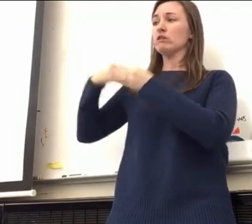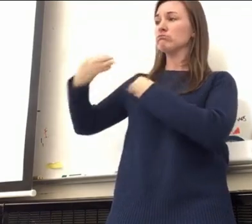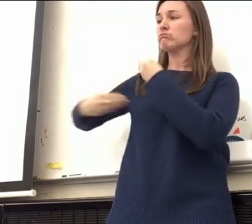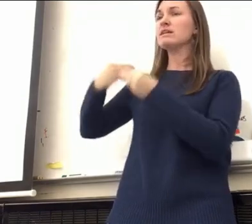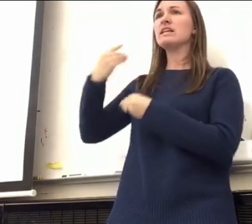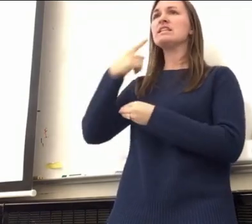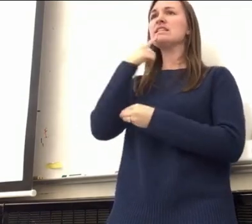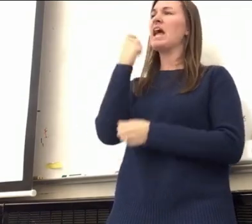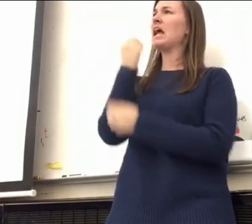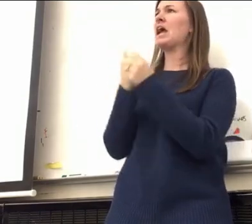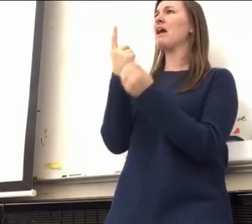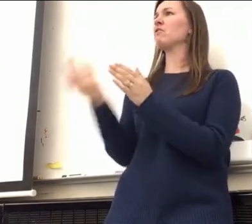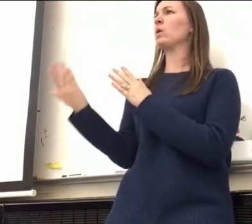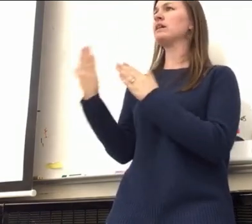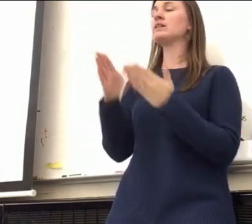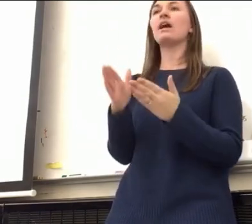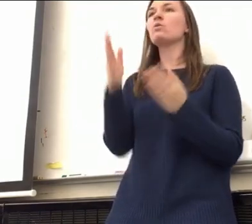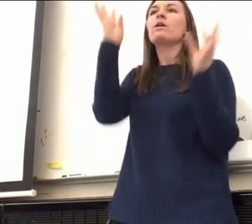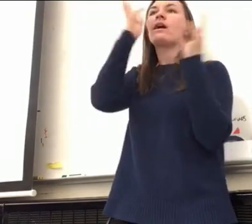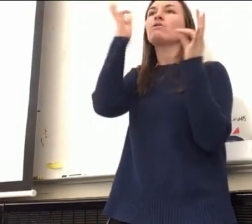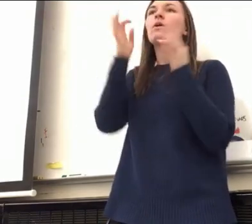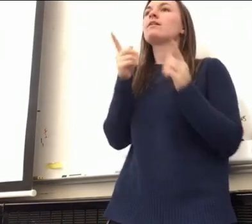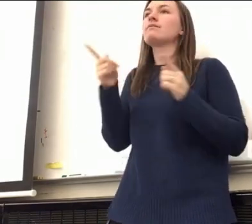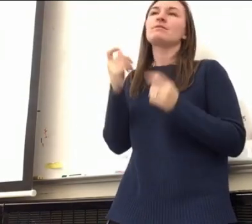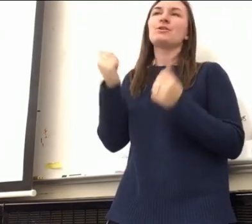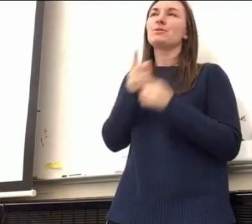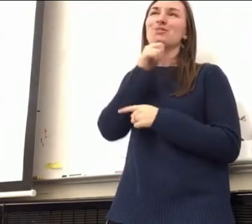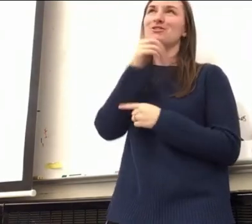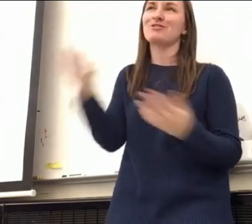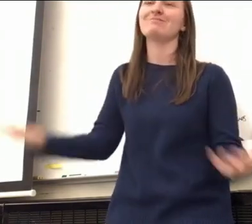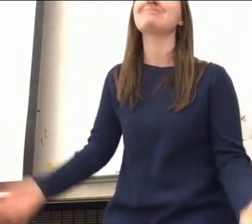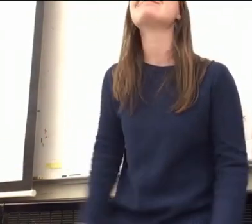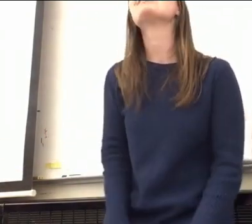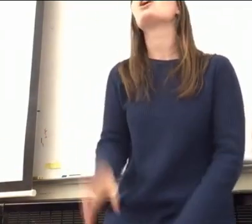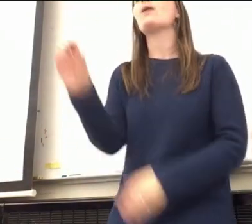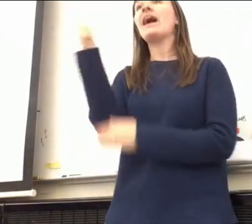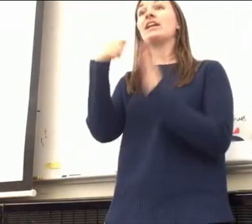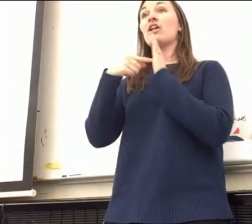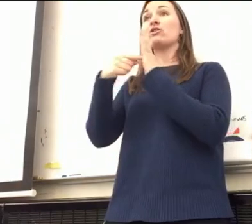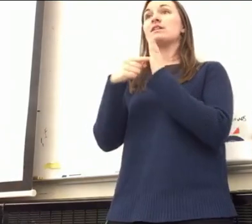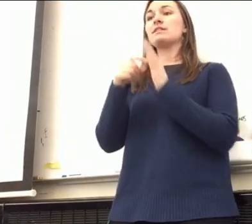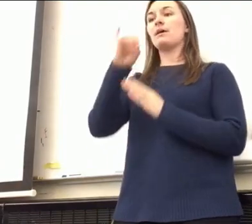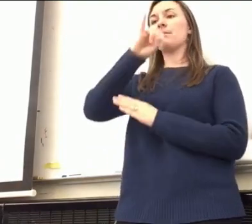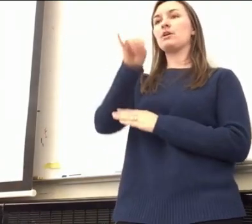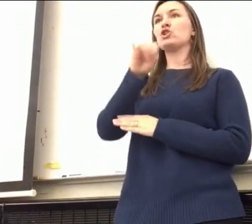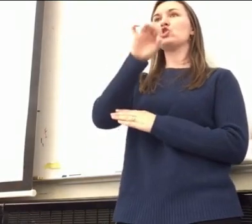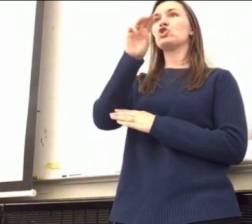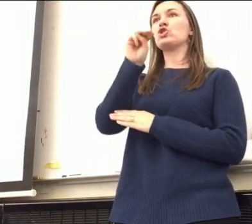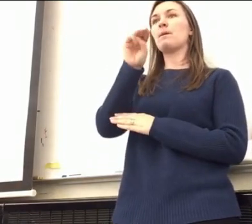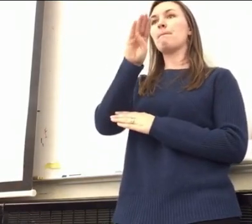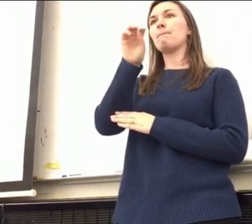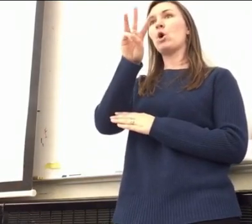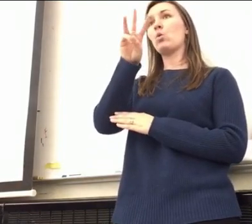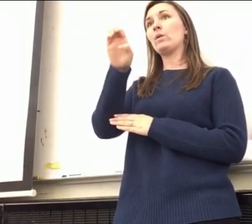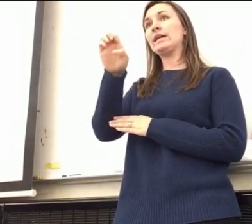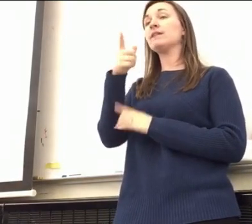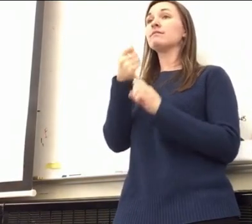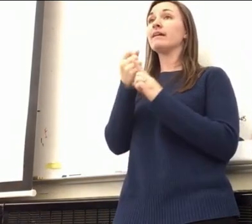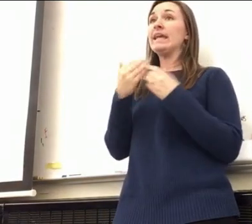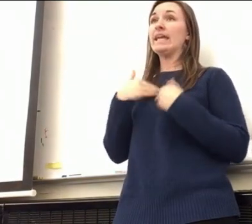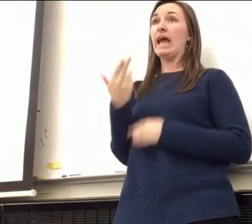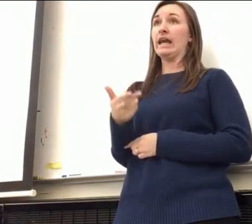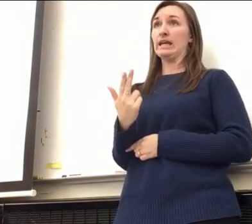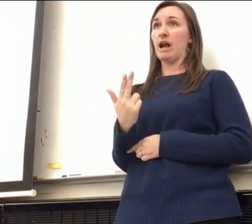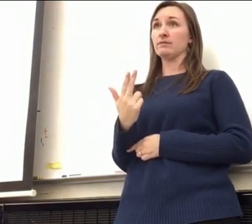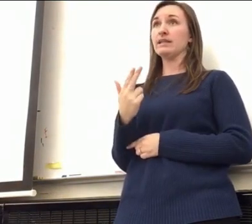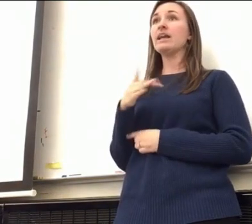happening. Everybody died. We have no idea if this is true. Another example is you have a guy named Jim Bowie. Jim Bowie had a gun. He